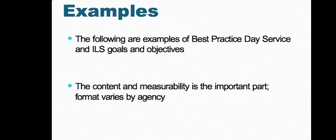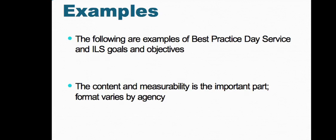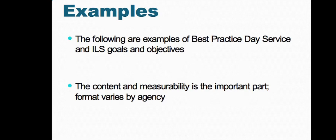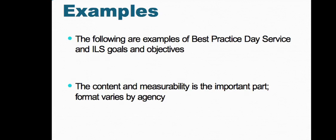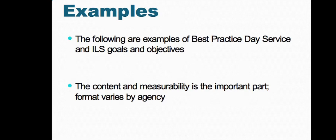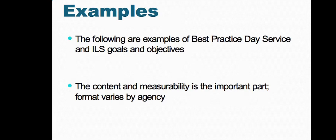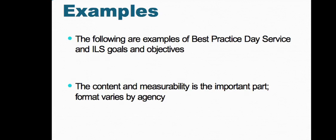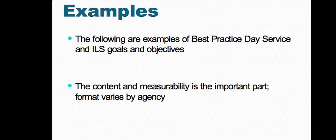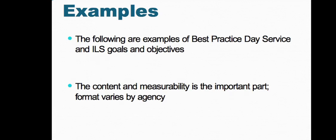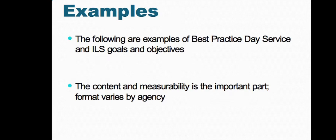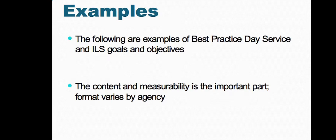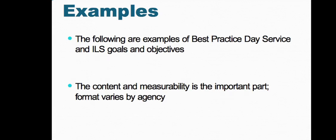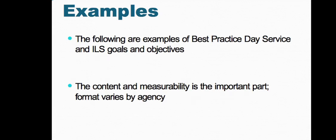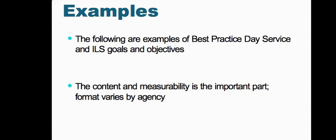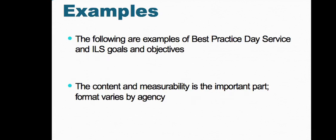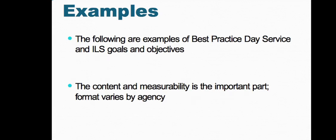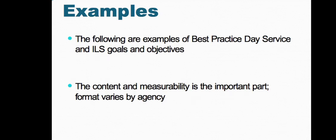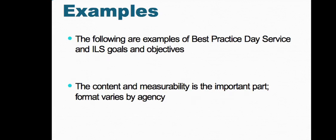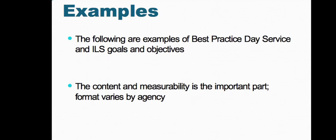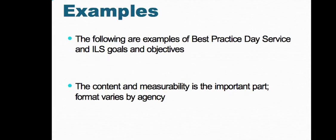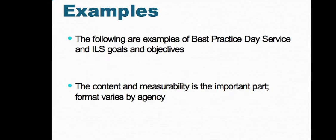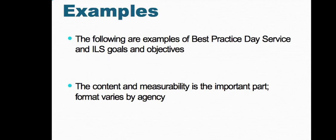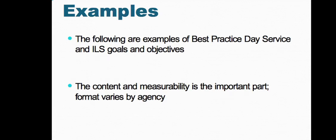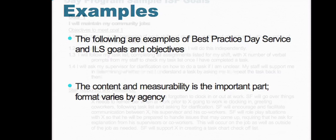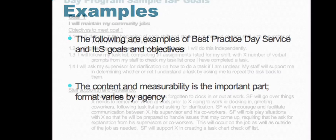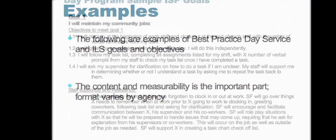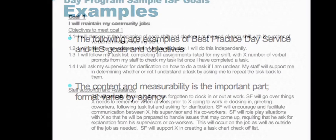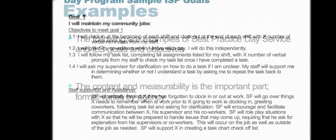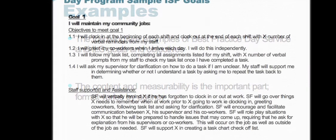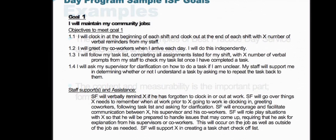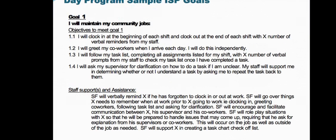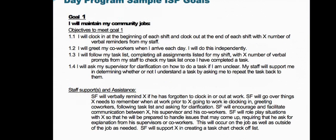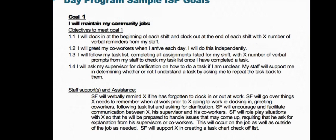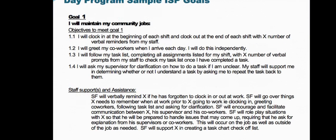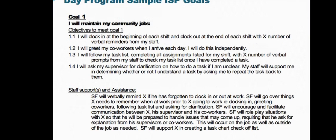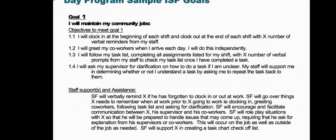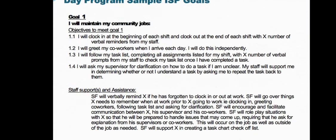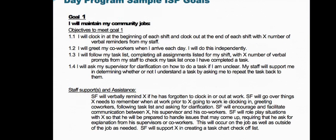Okay, so a few best practice examples, just